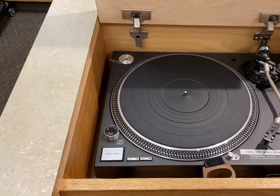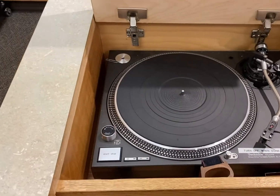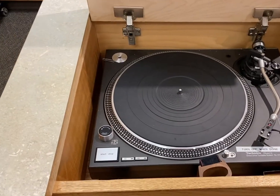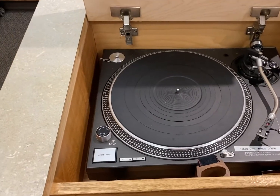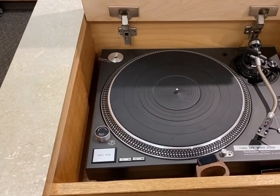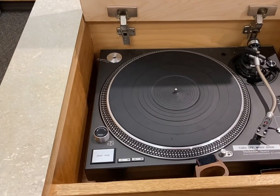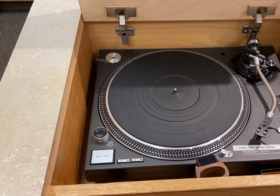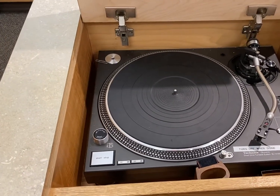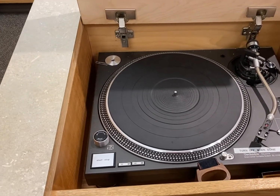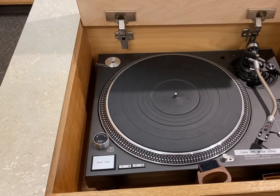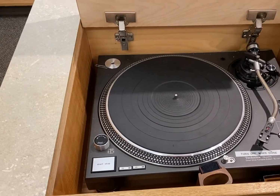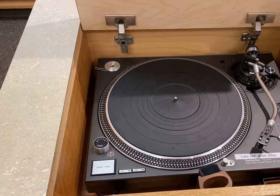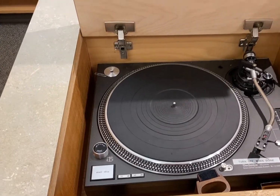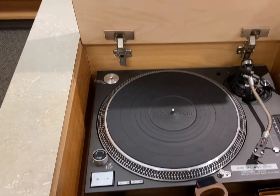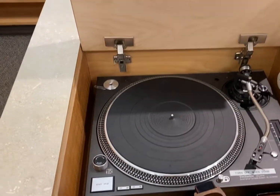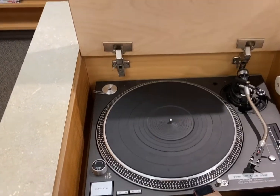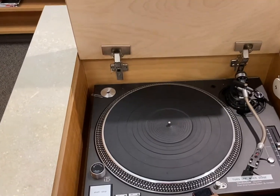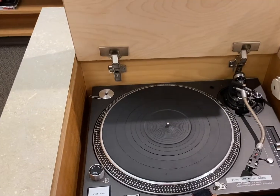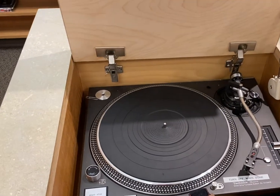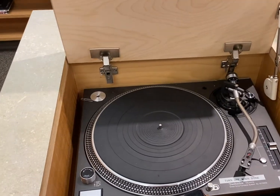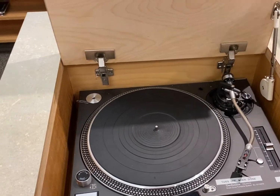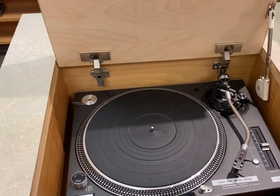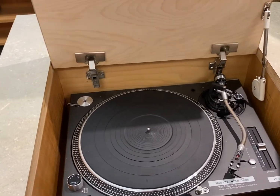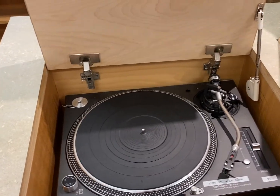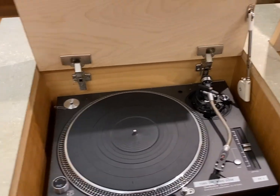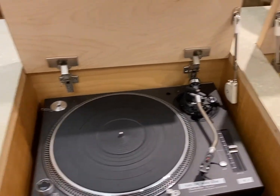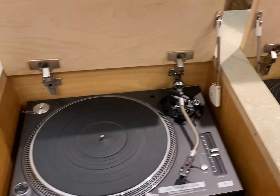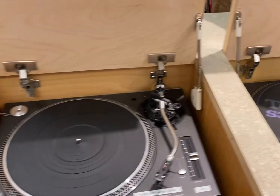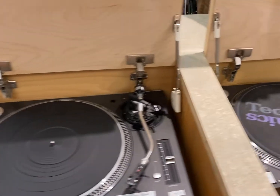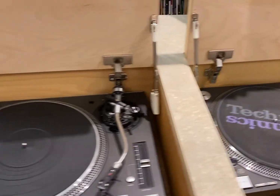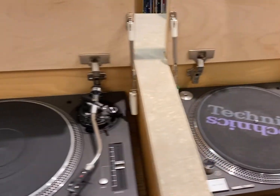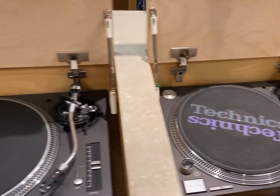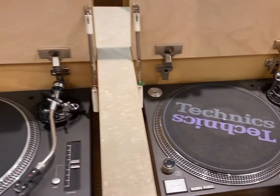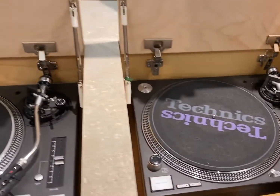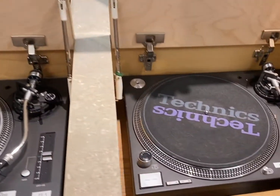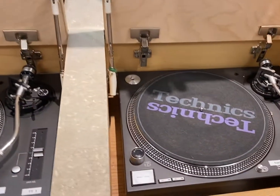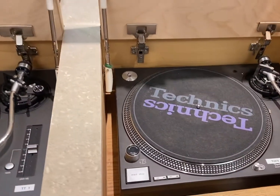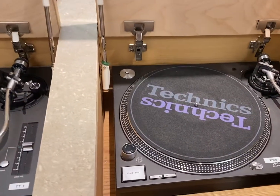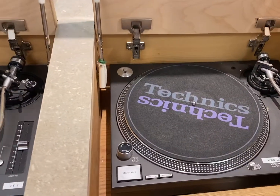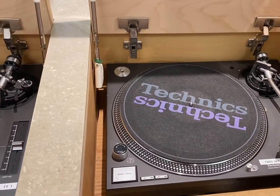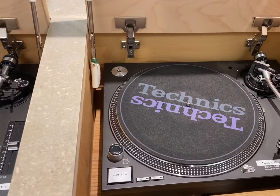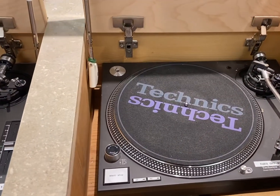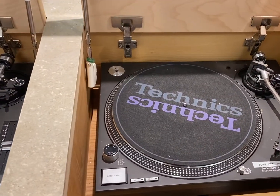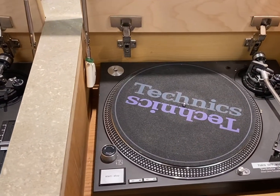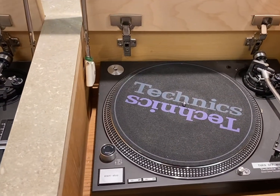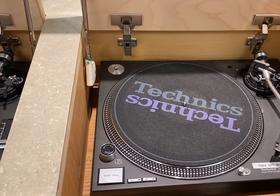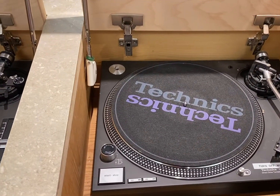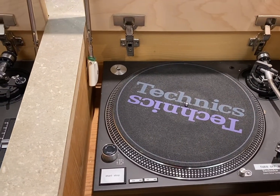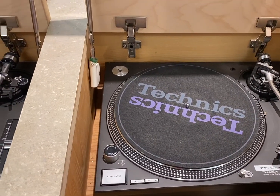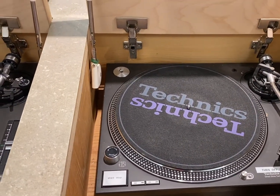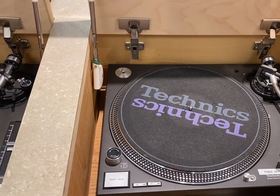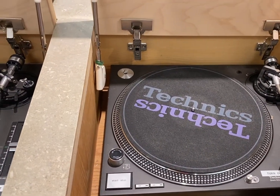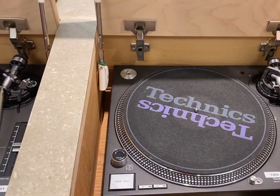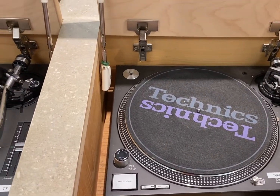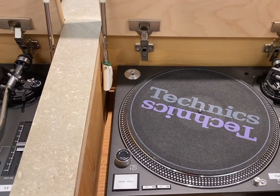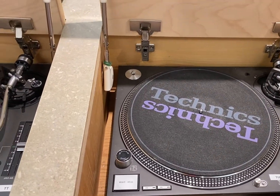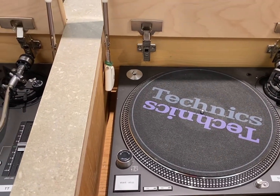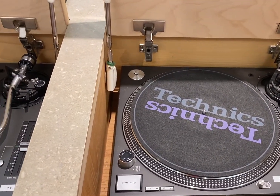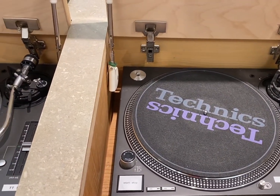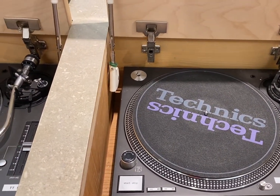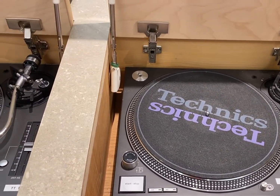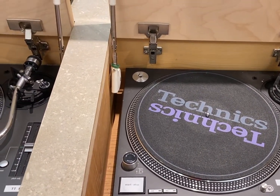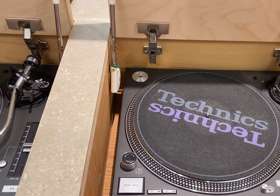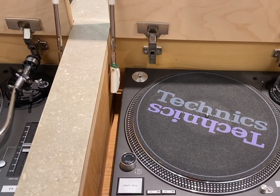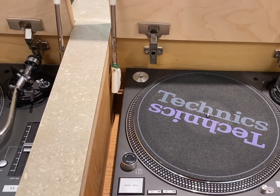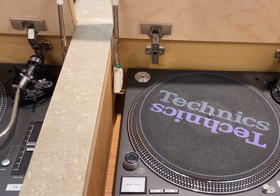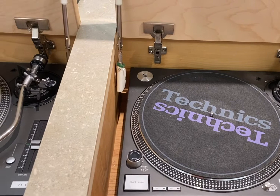The turntable came before the CDs. This is what, well, I'm going to date myself here,